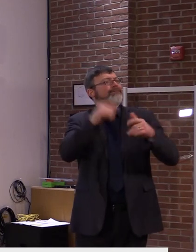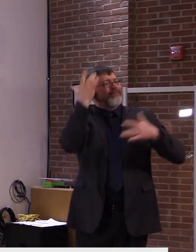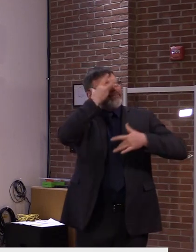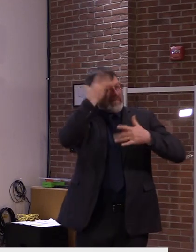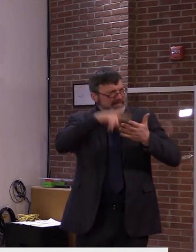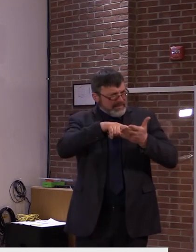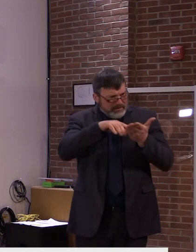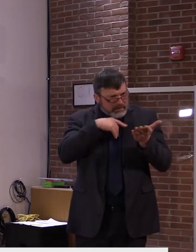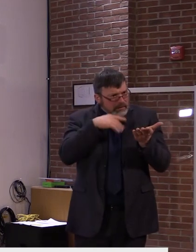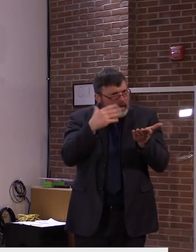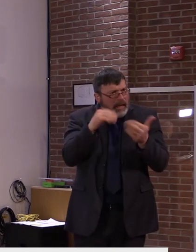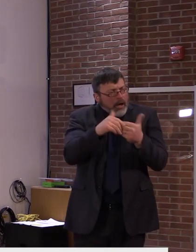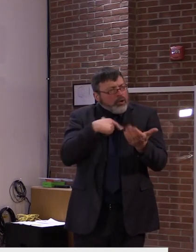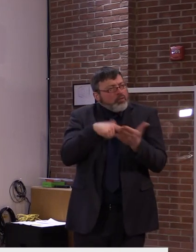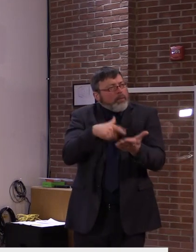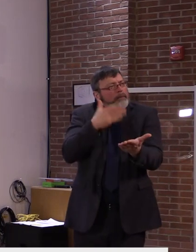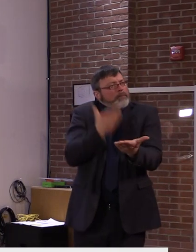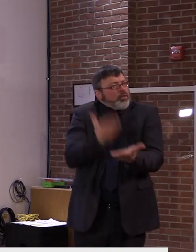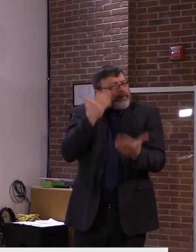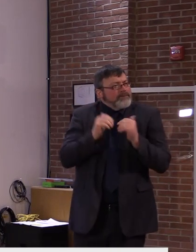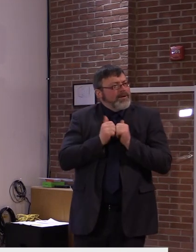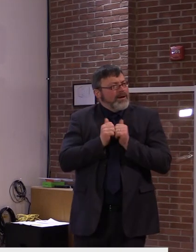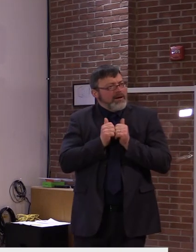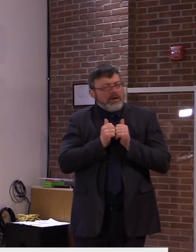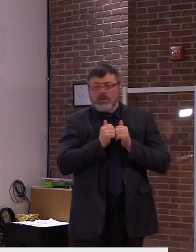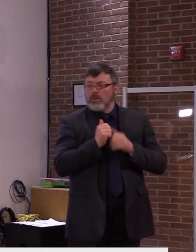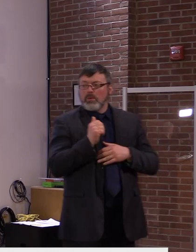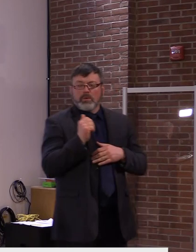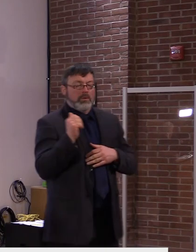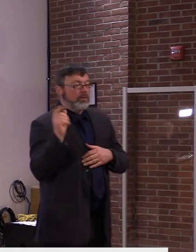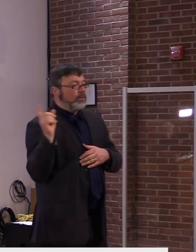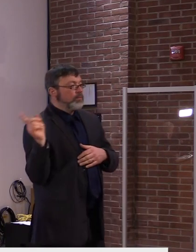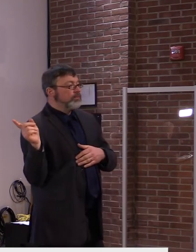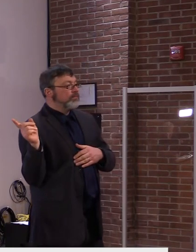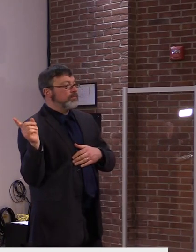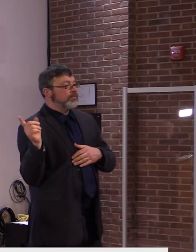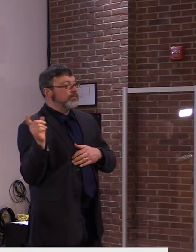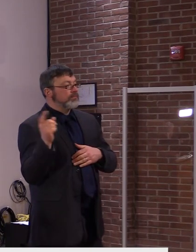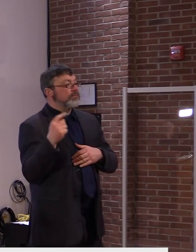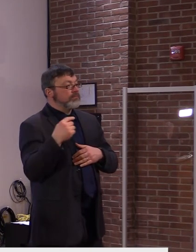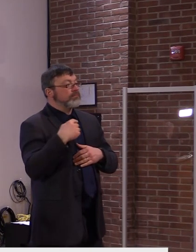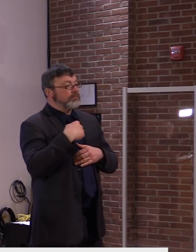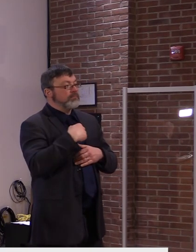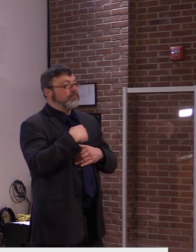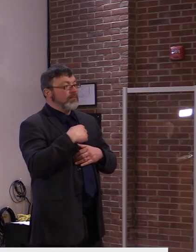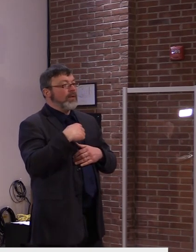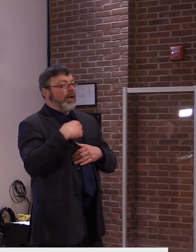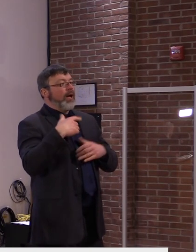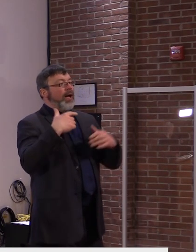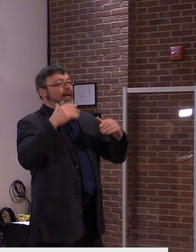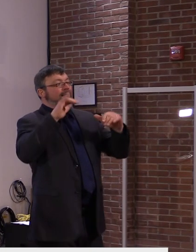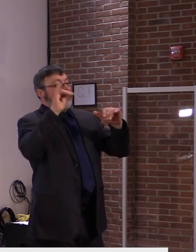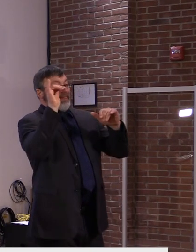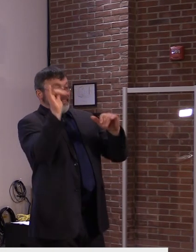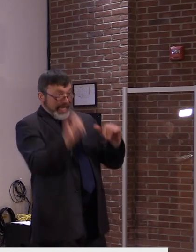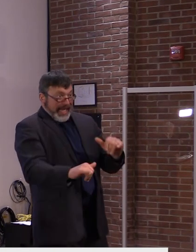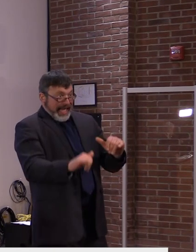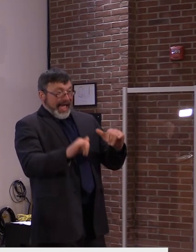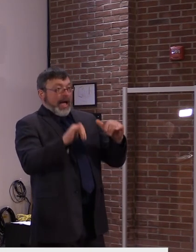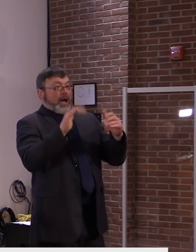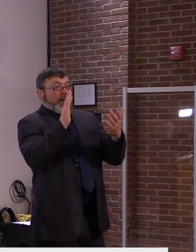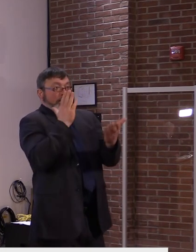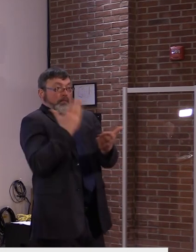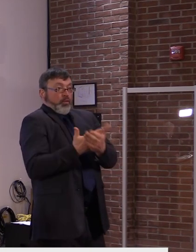Colin, there will be a verification process. What that will be, what that will look like, will roll out in the next few weeks,